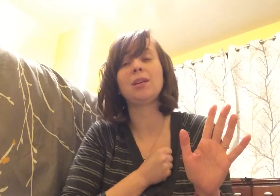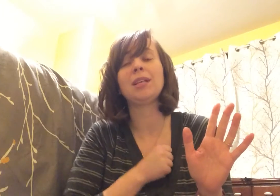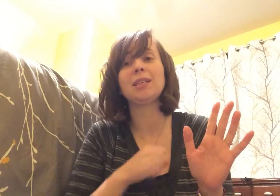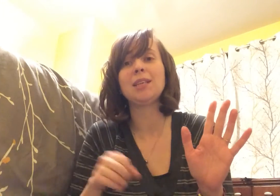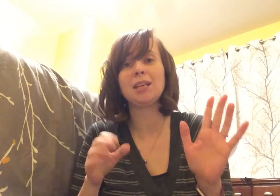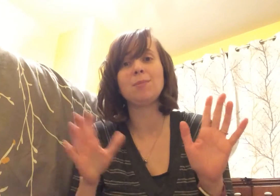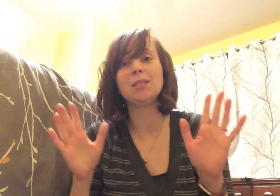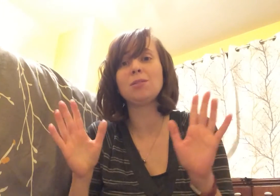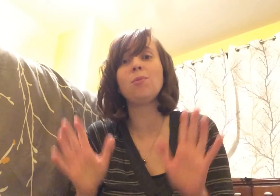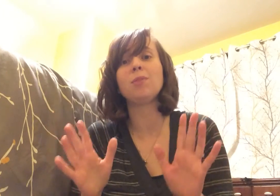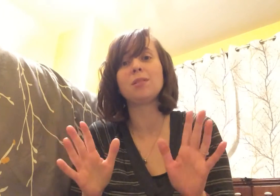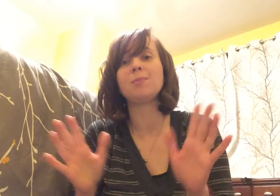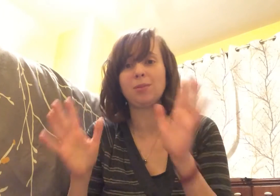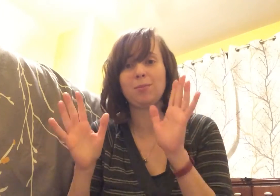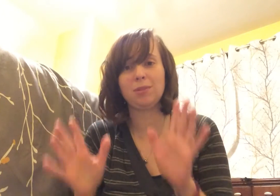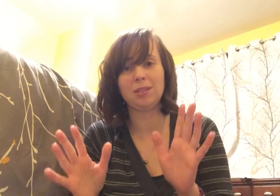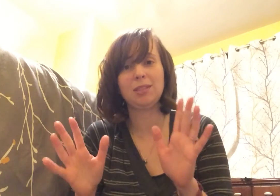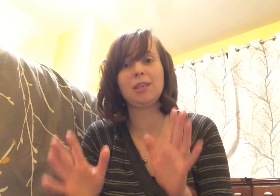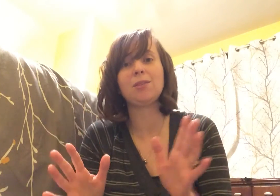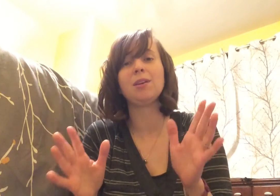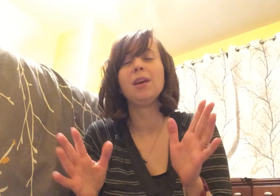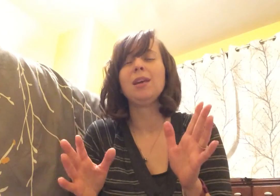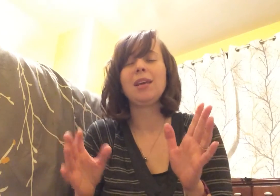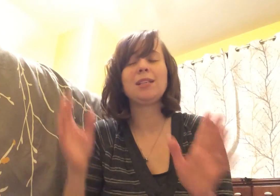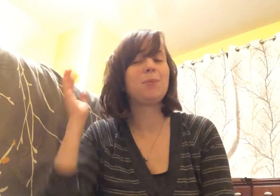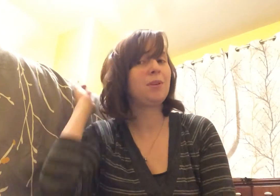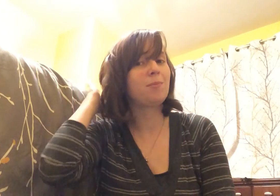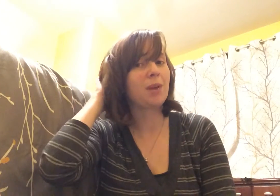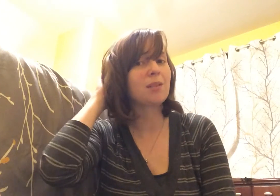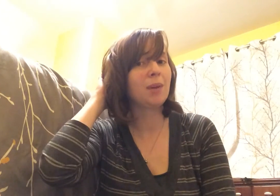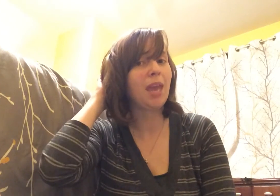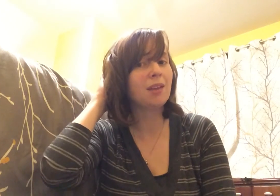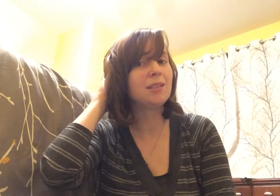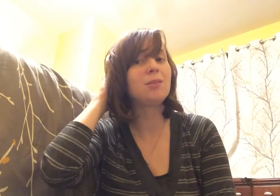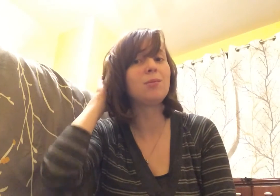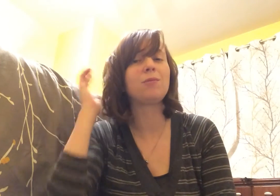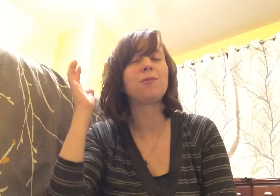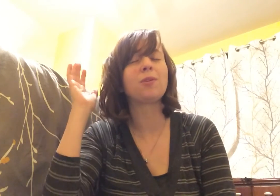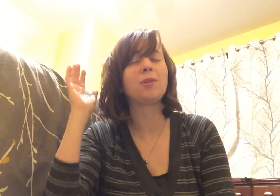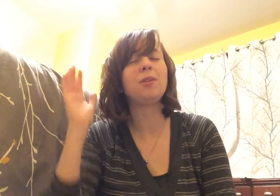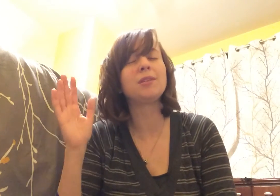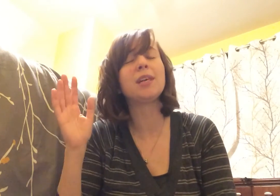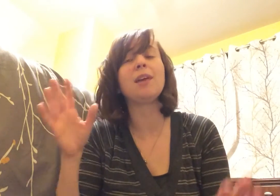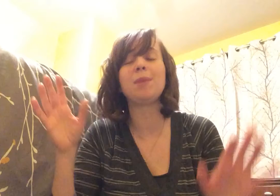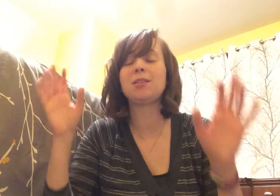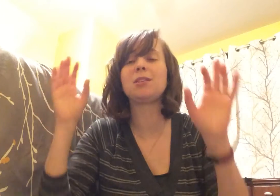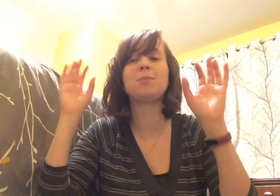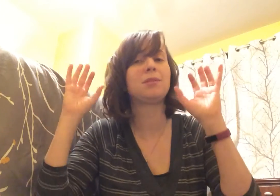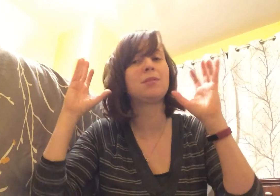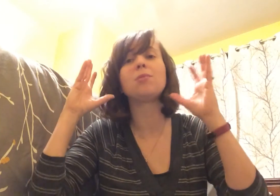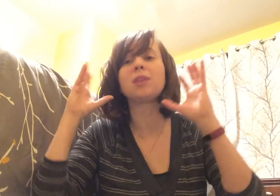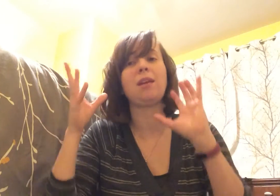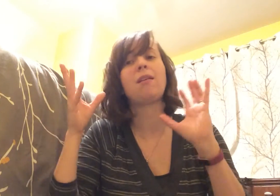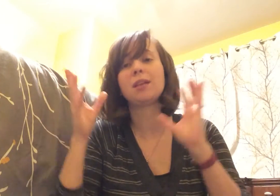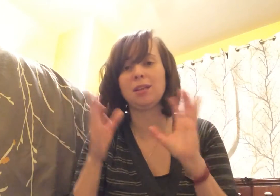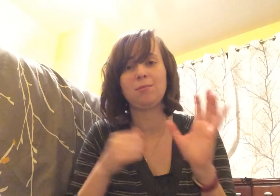that it's taken me so long to be able to put this together. It's been in the back of my head to do it for a long time. It's just been so chaotic, and I'm